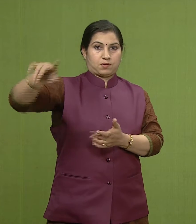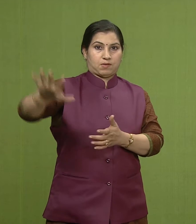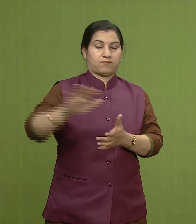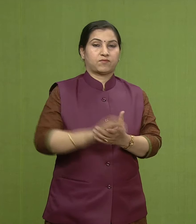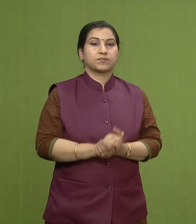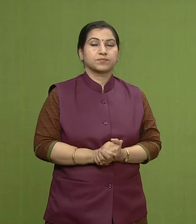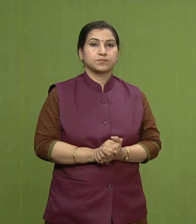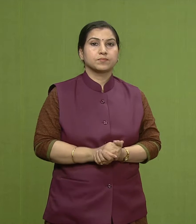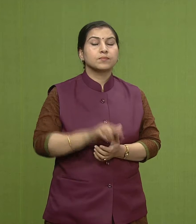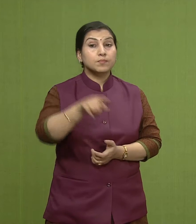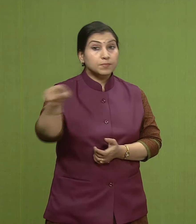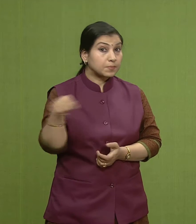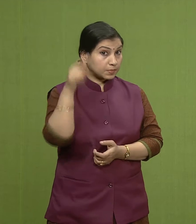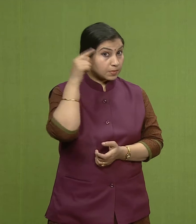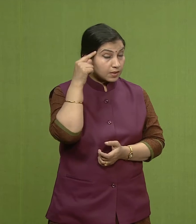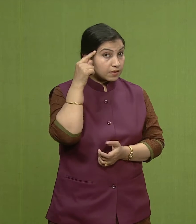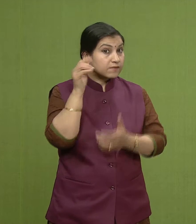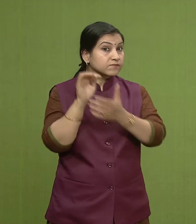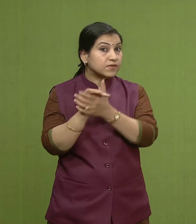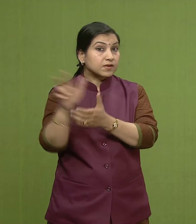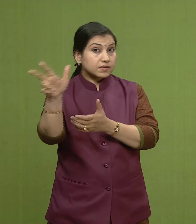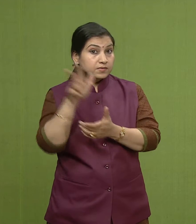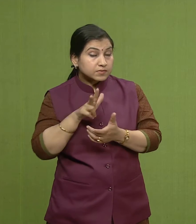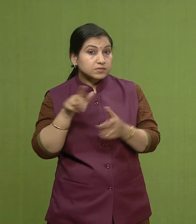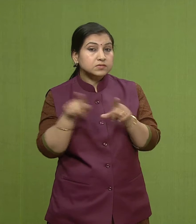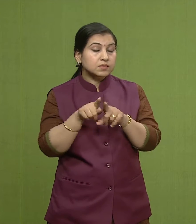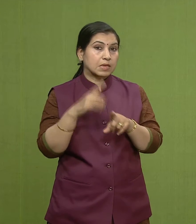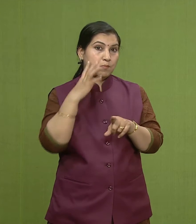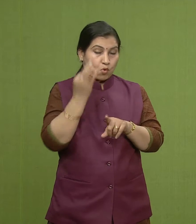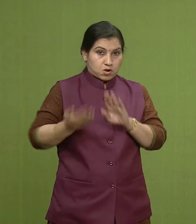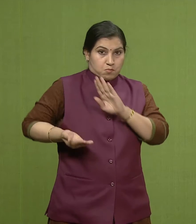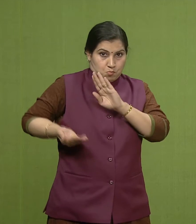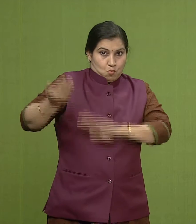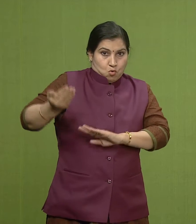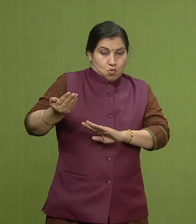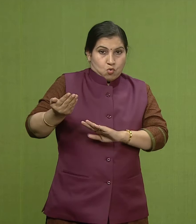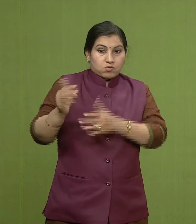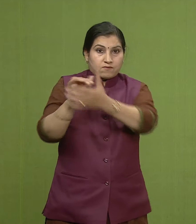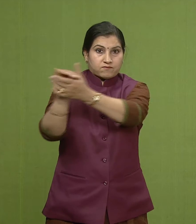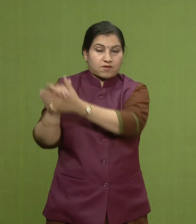The opinion of their friends seems more important than that of anyone